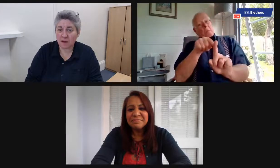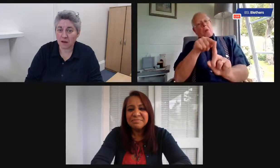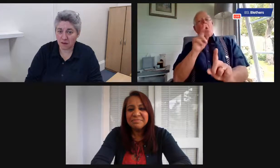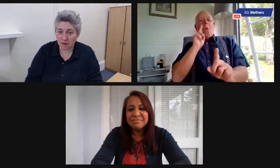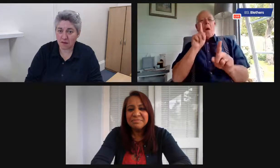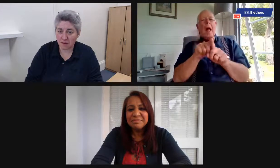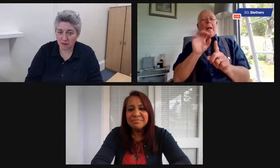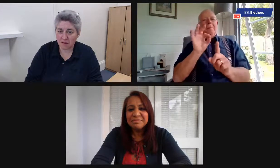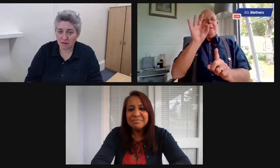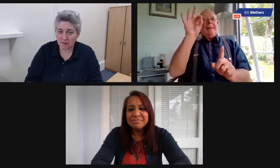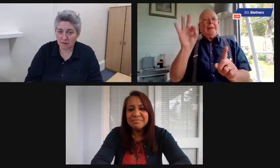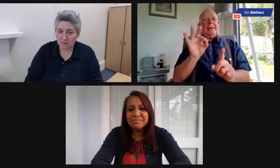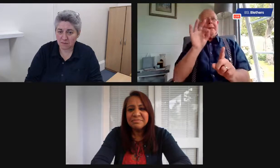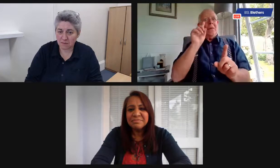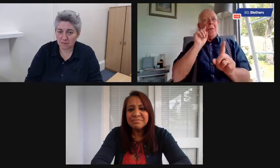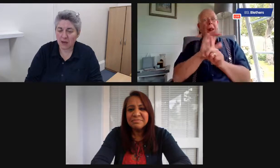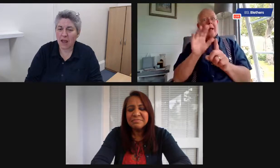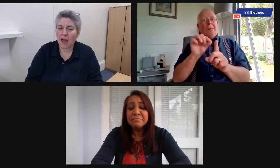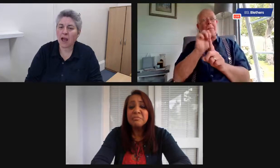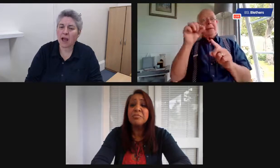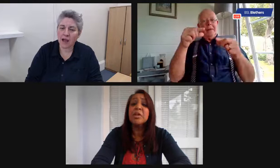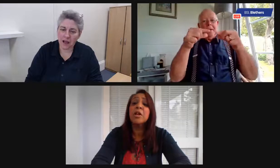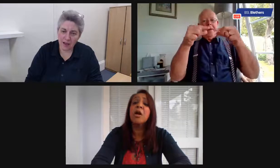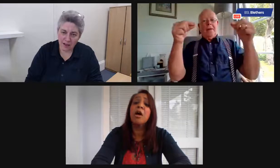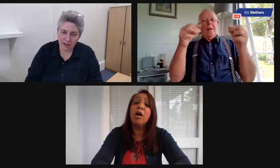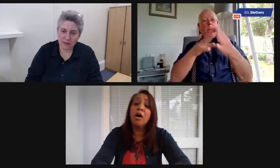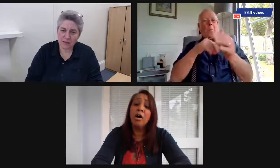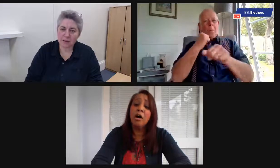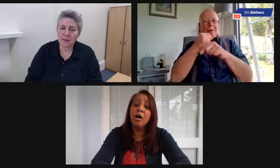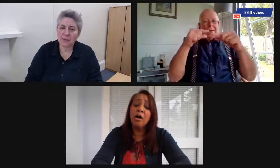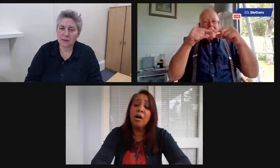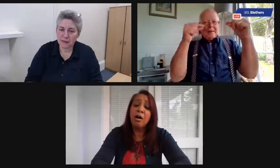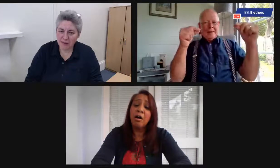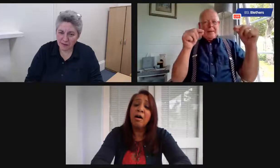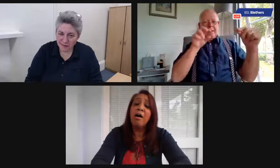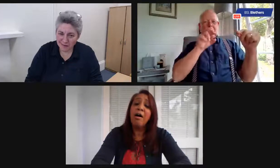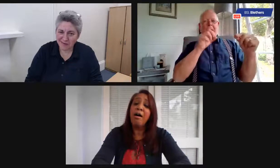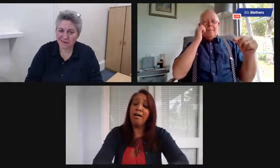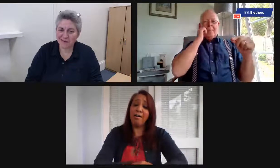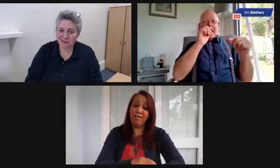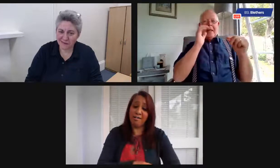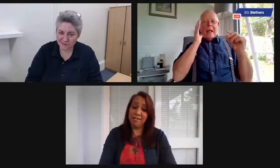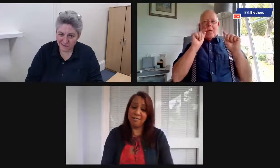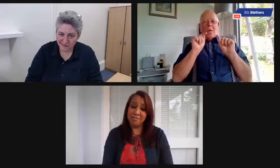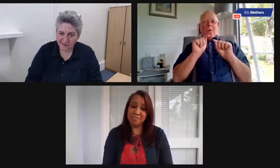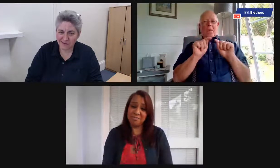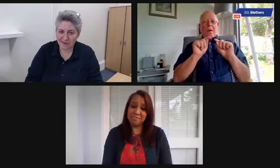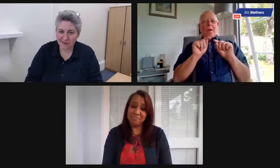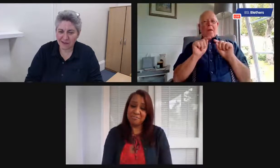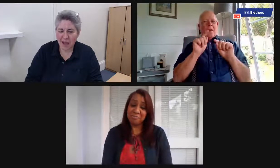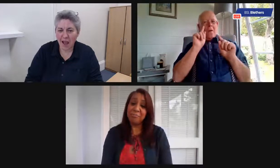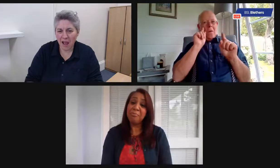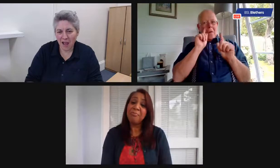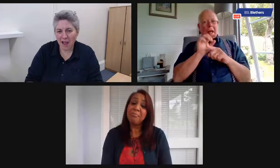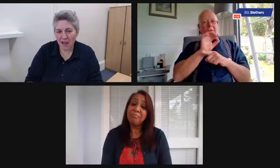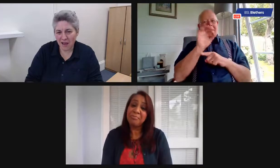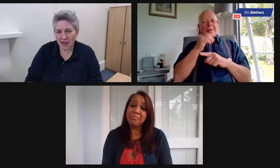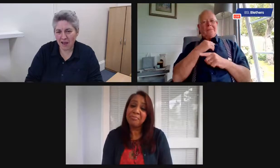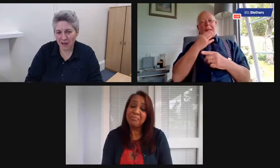They have all kinds of different shapes, but this one, the bee orchid, is so cool because it looks like a bee with its wings out. So